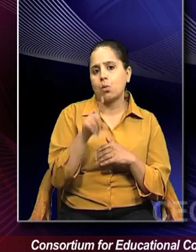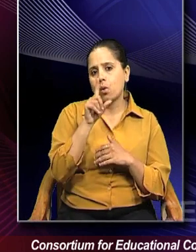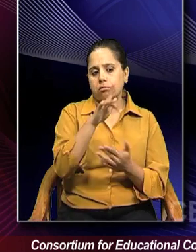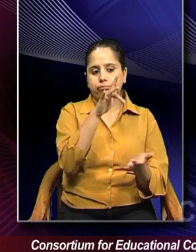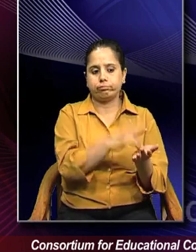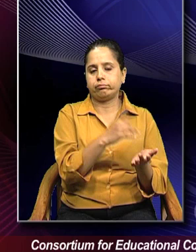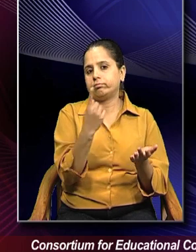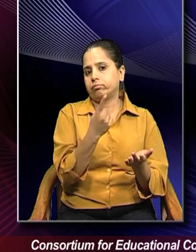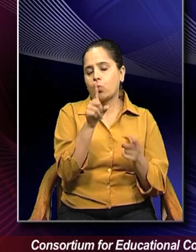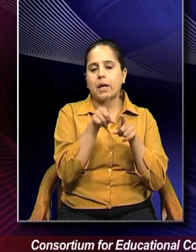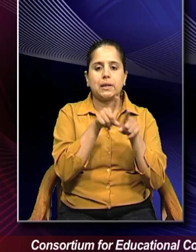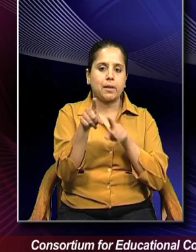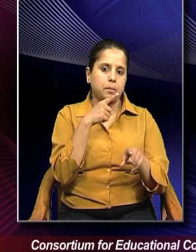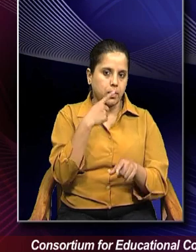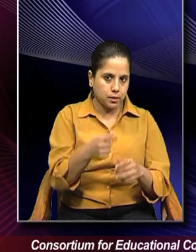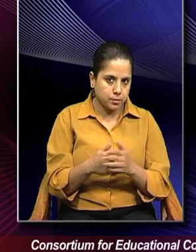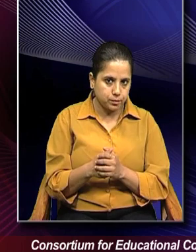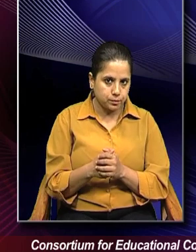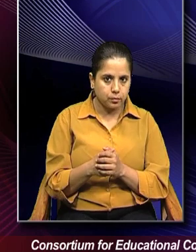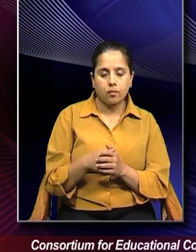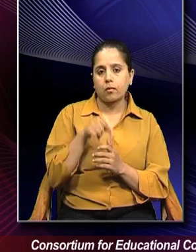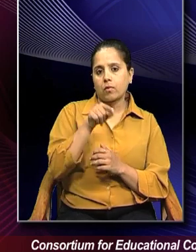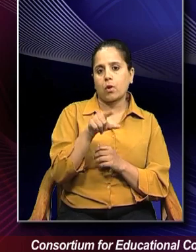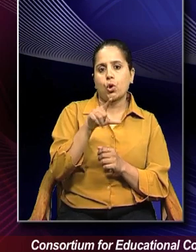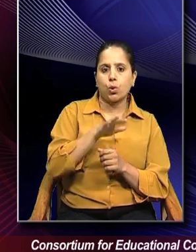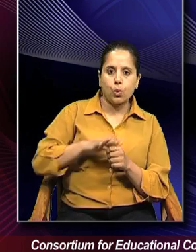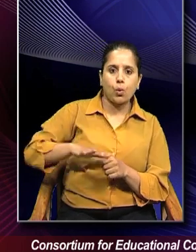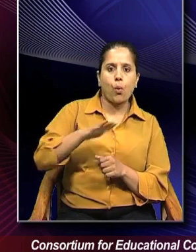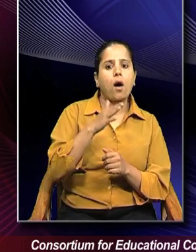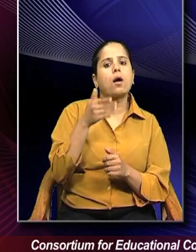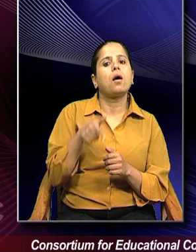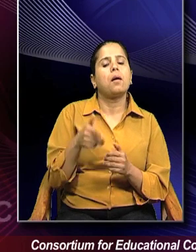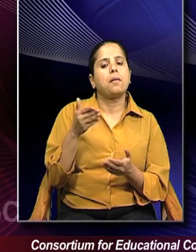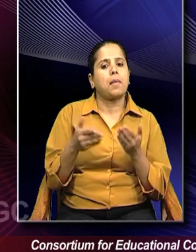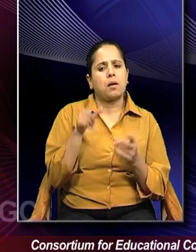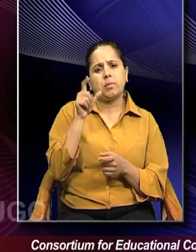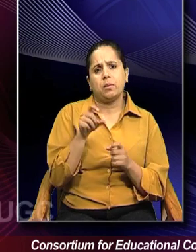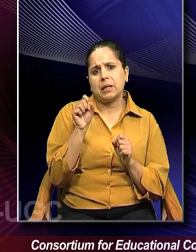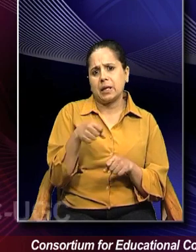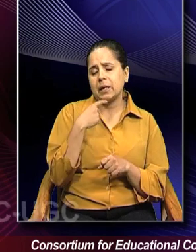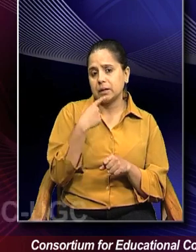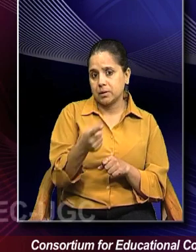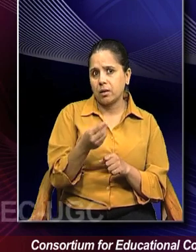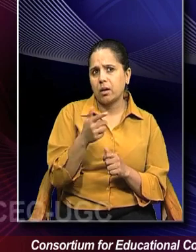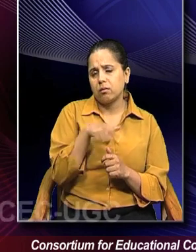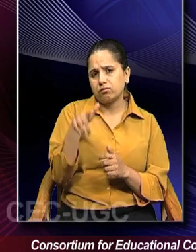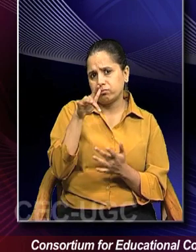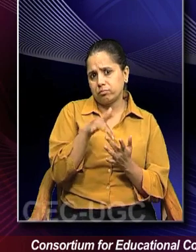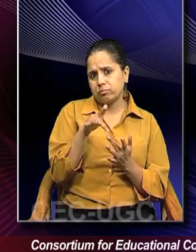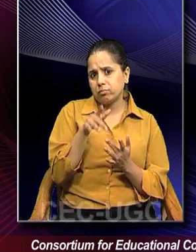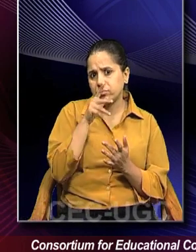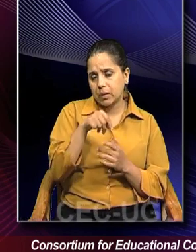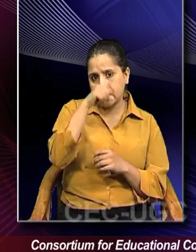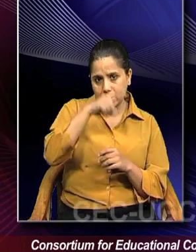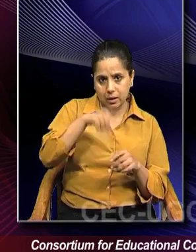region. For example, there is local balance of power, one can say, between